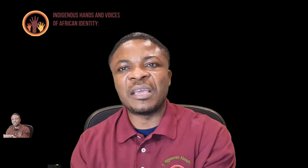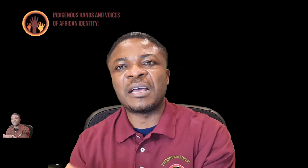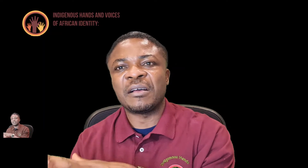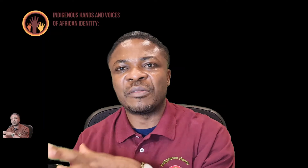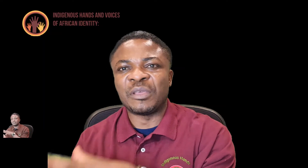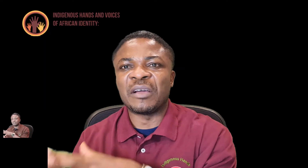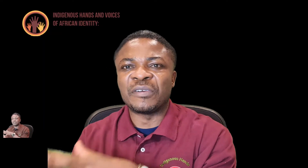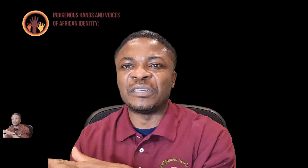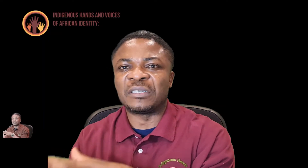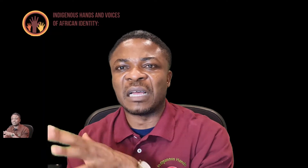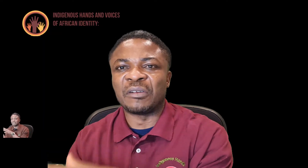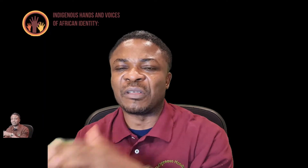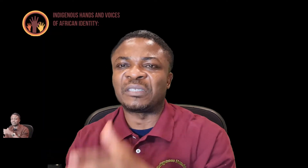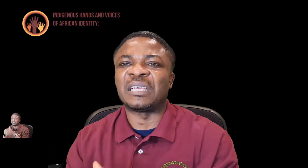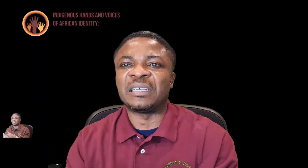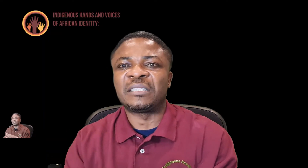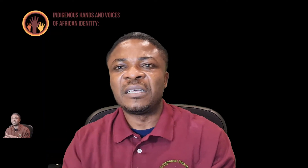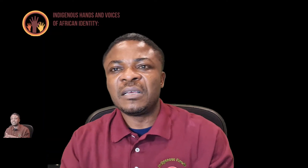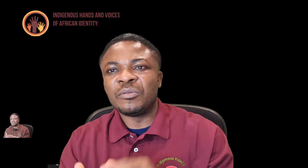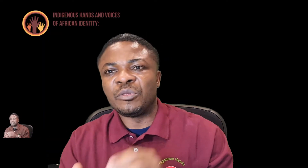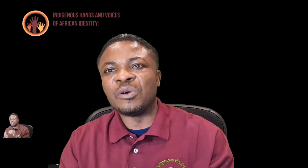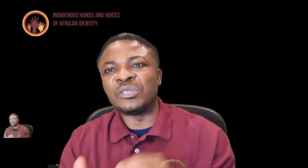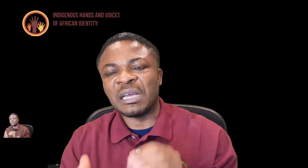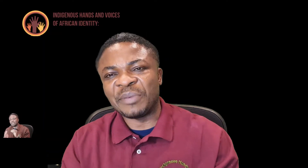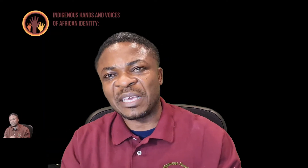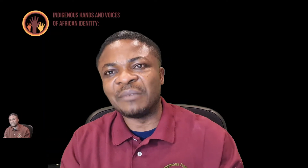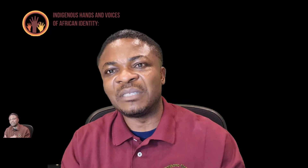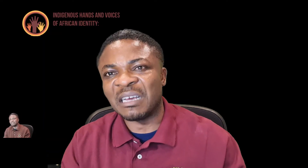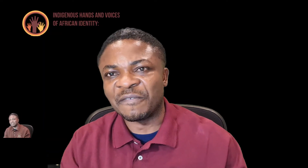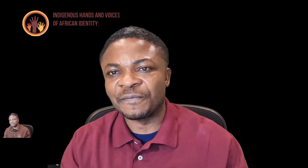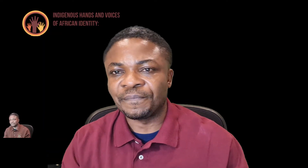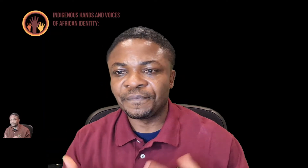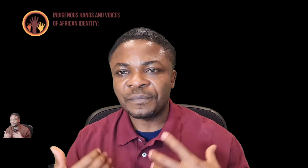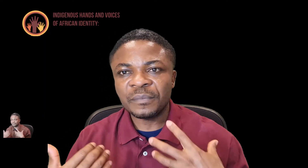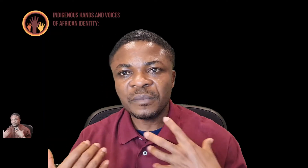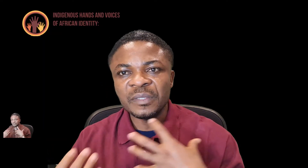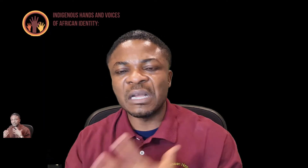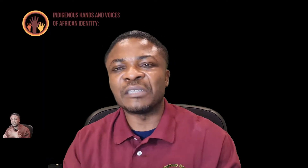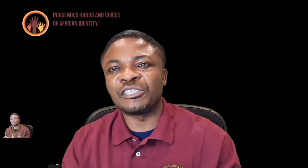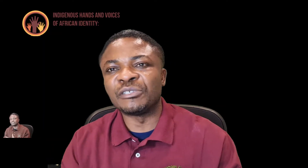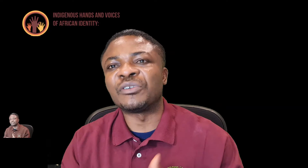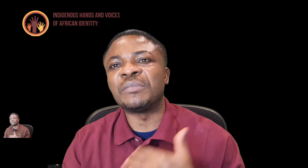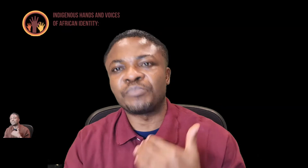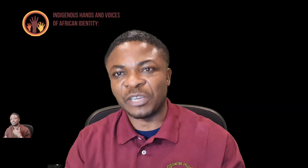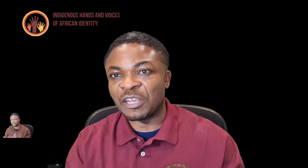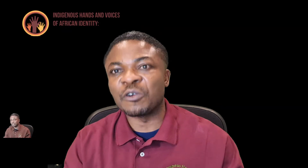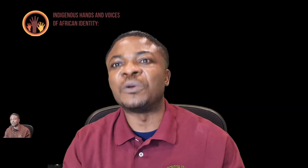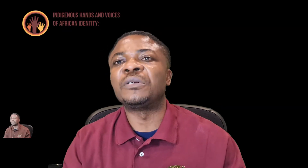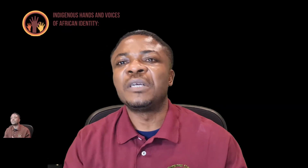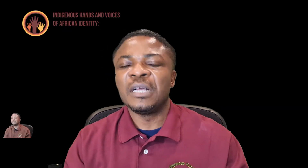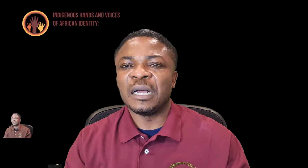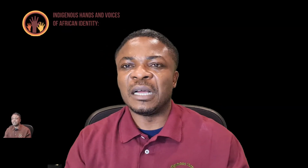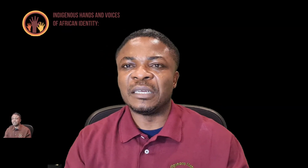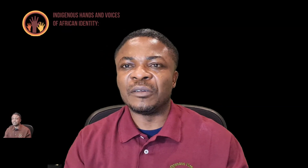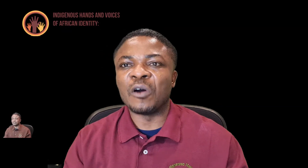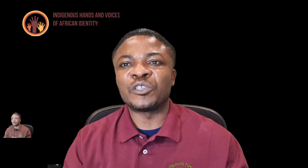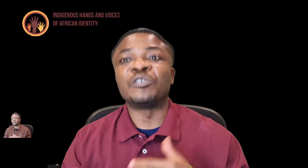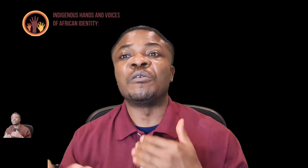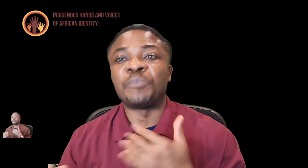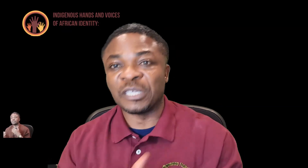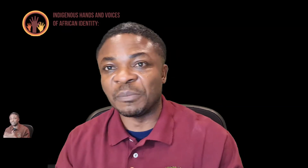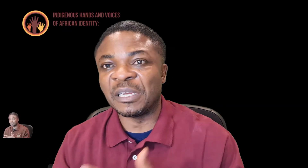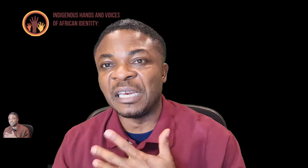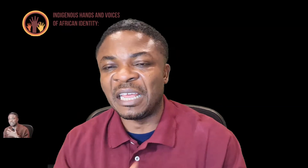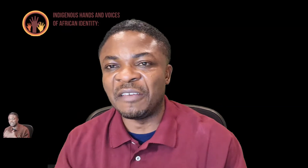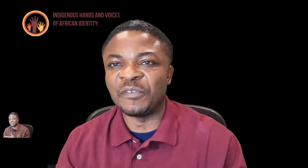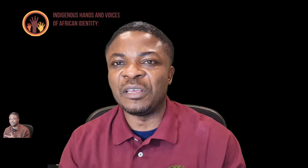then there is another set, those that became deaf as children, prelingual, and